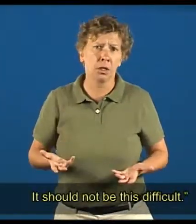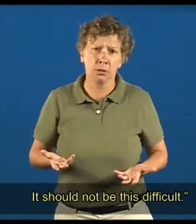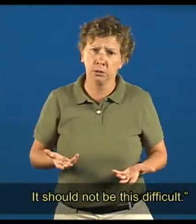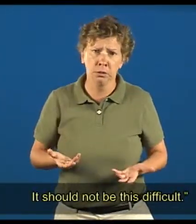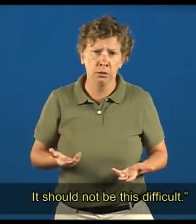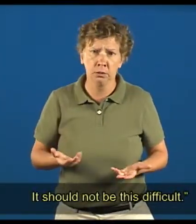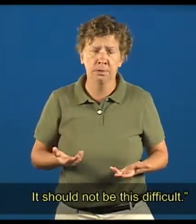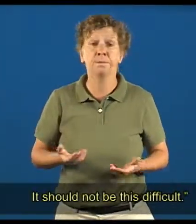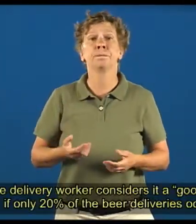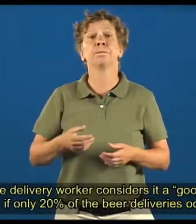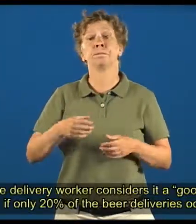difficult."